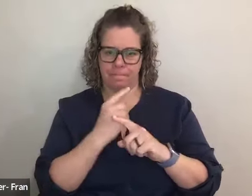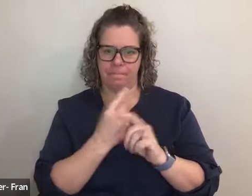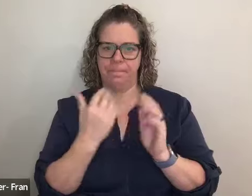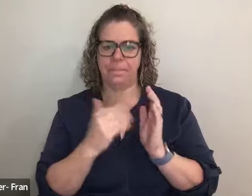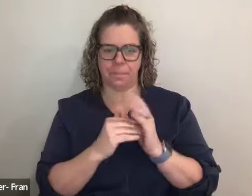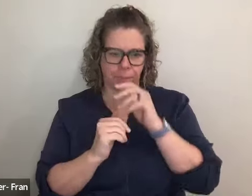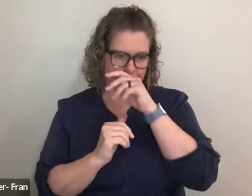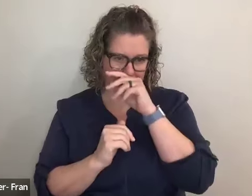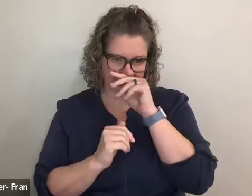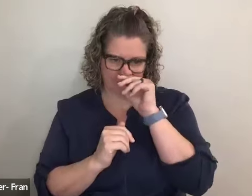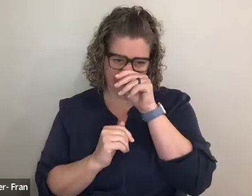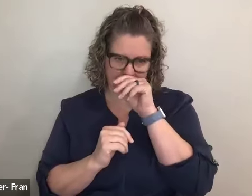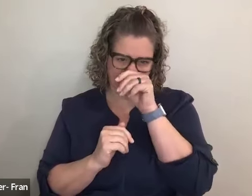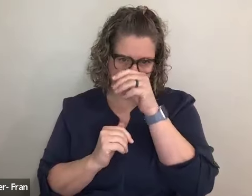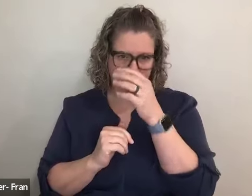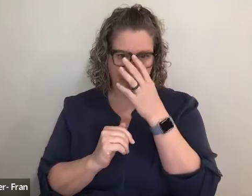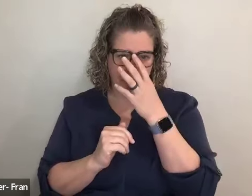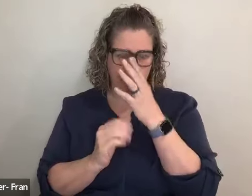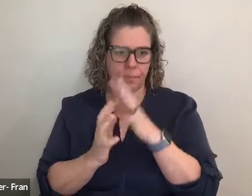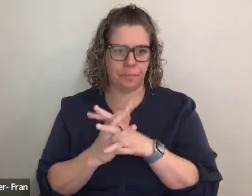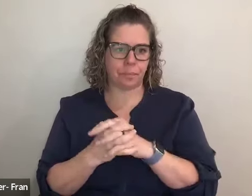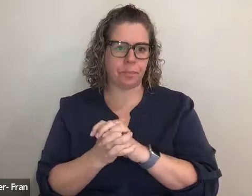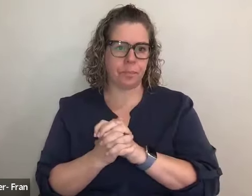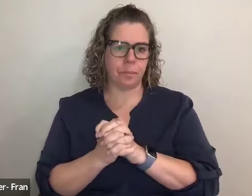get your parasympathetic nervous system back online.